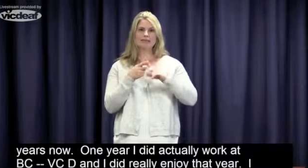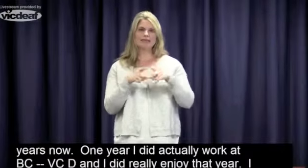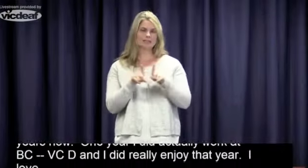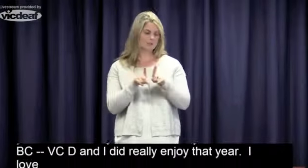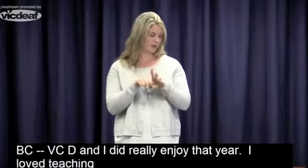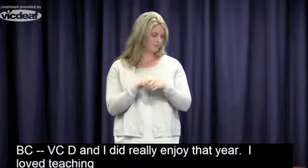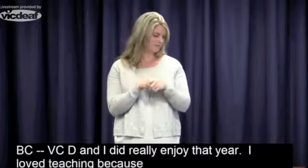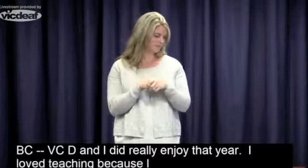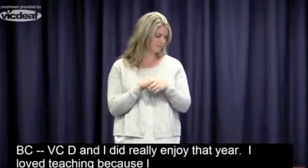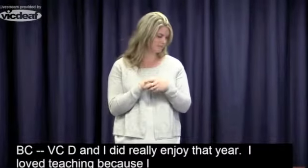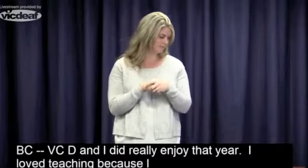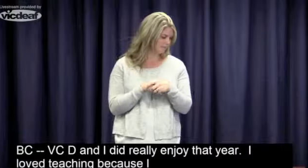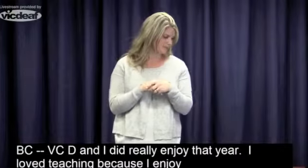sharing my experiences with